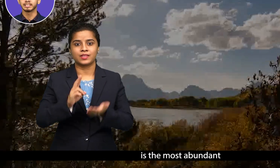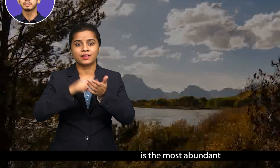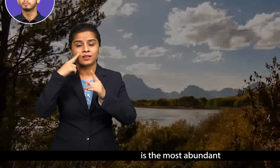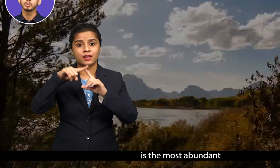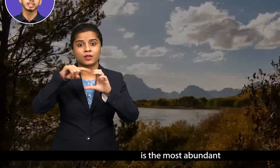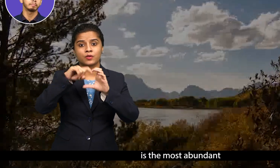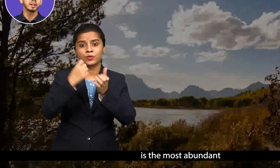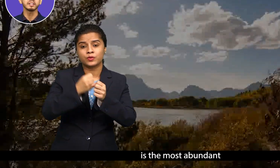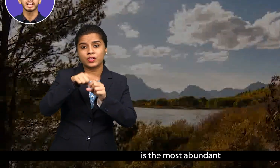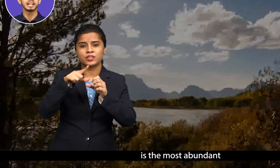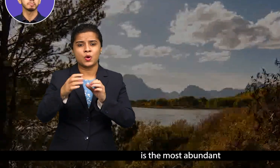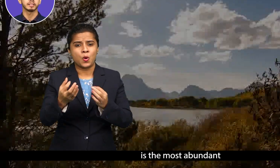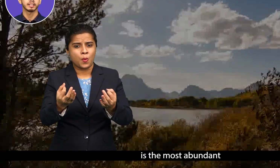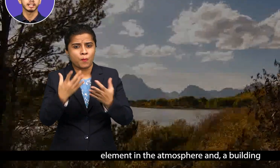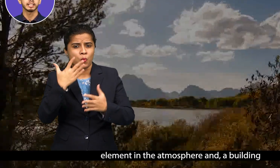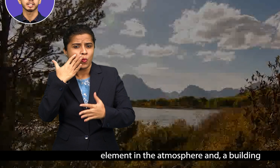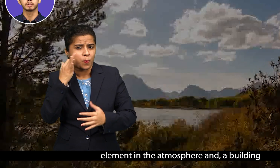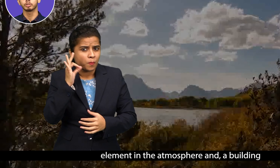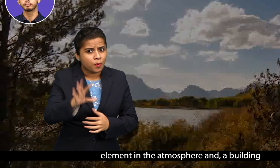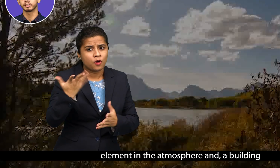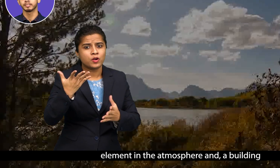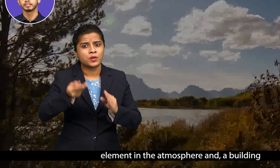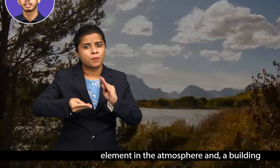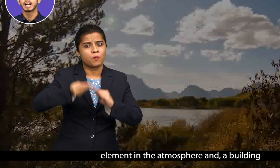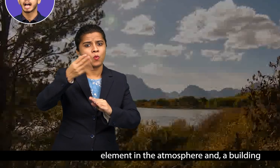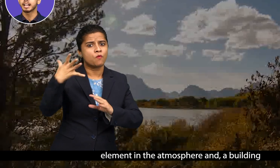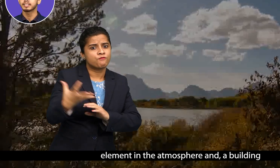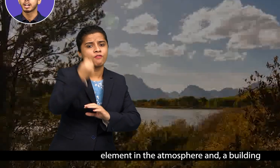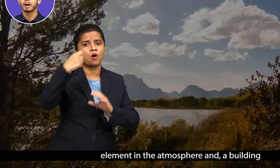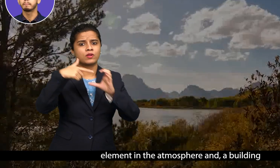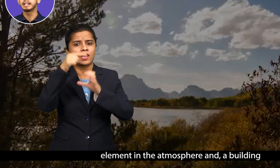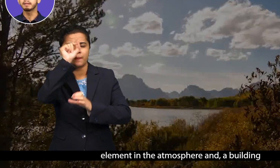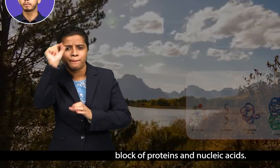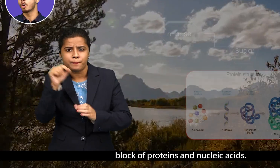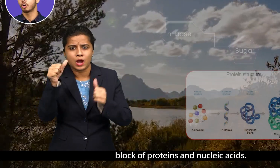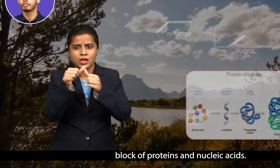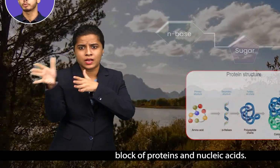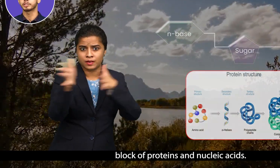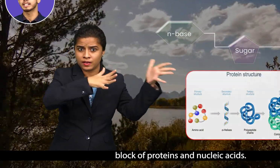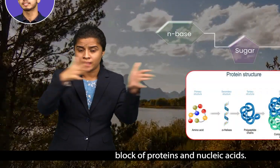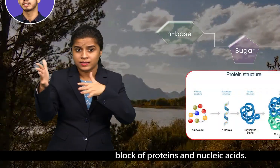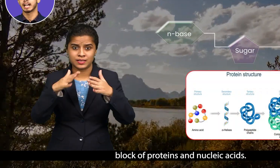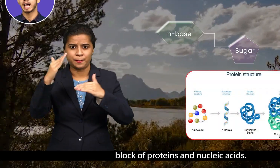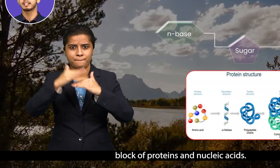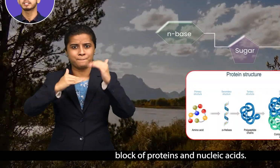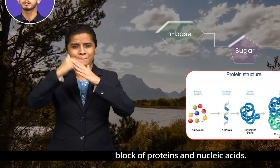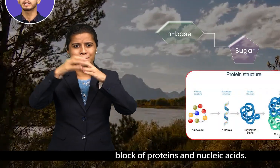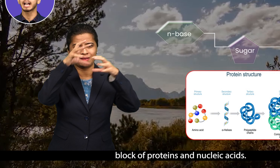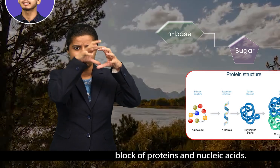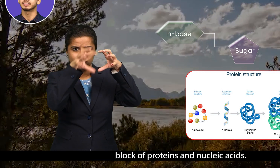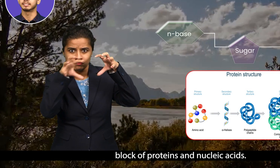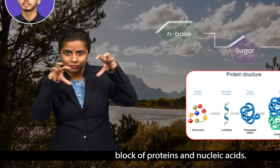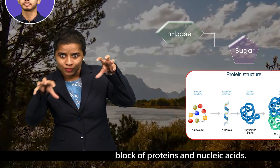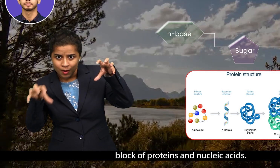Nitrogen is the most abundant element in the atmosphere and a building block of proteins and